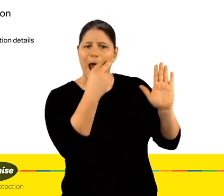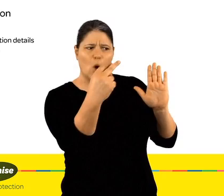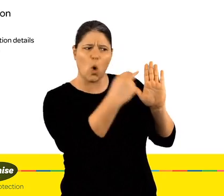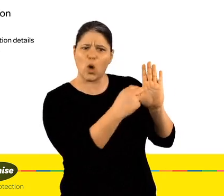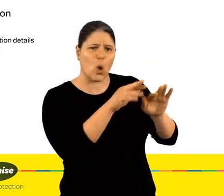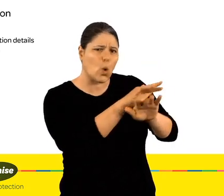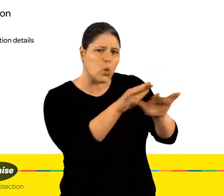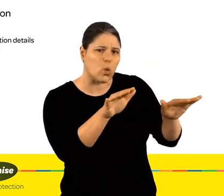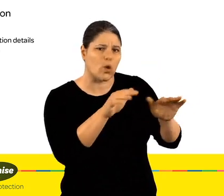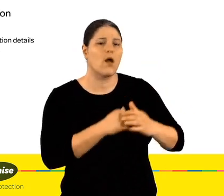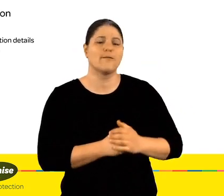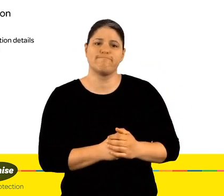Who can see what's on the NIR?